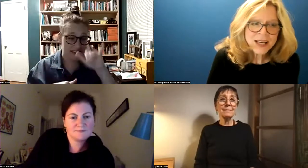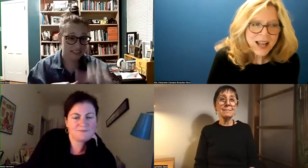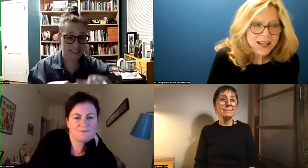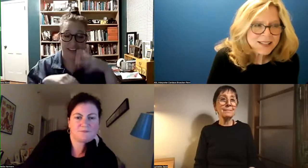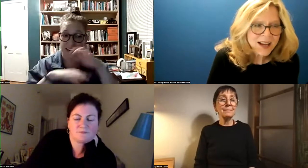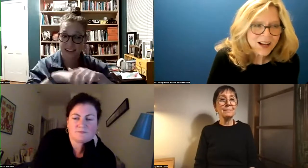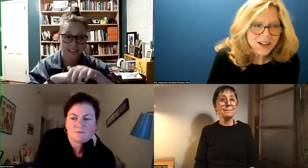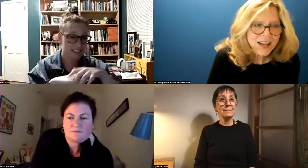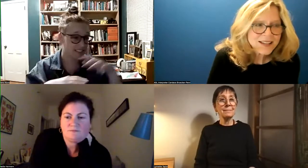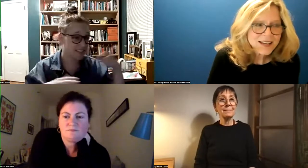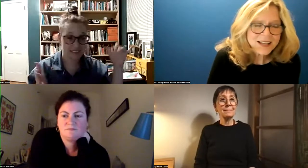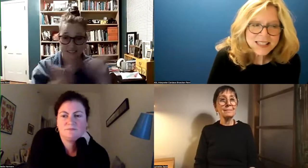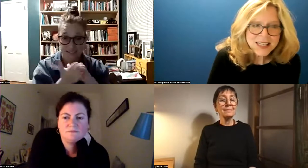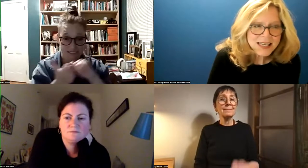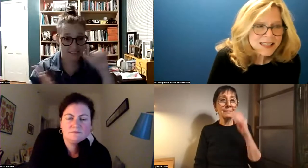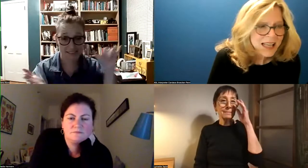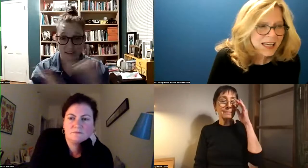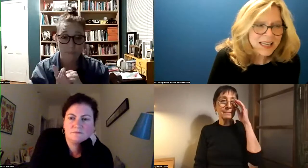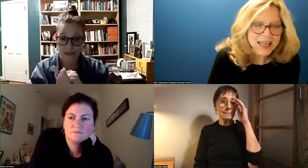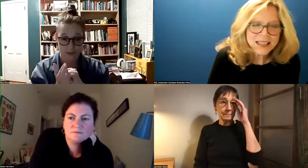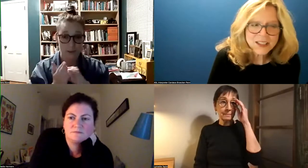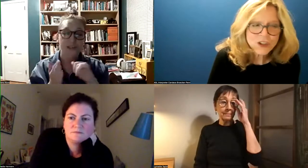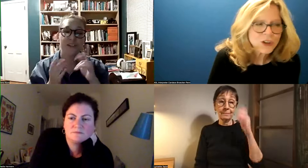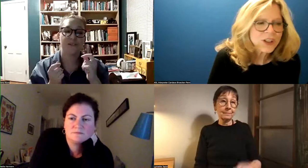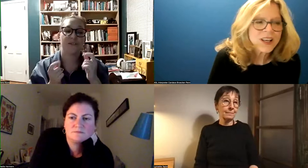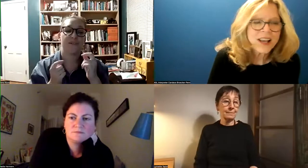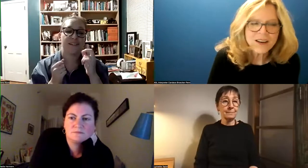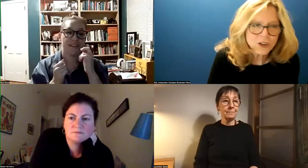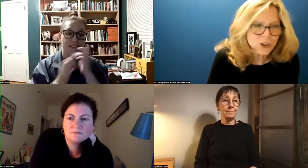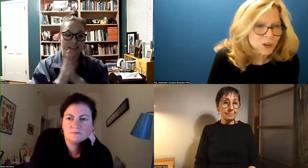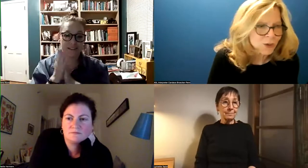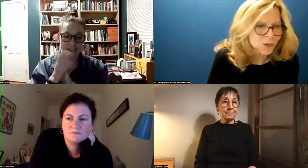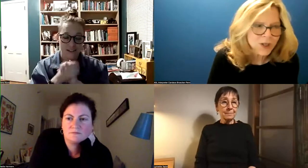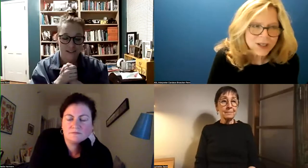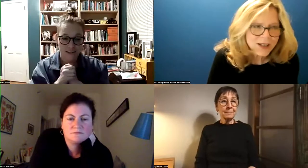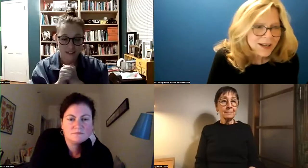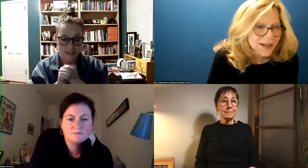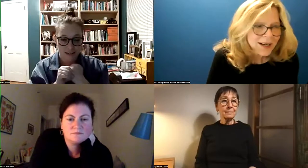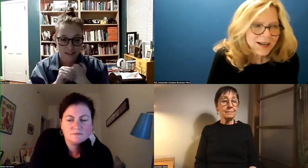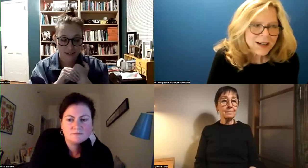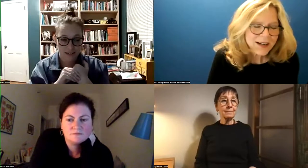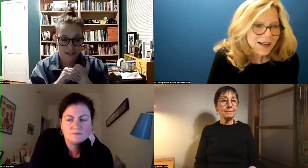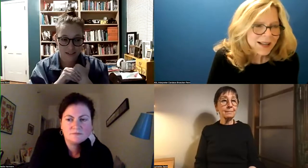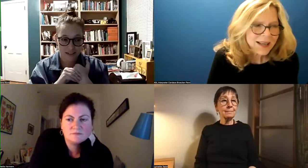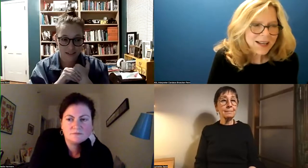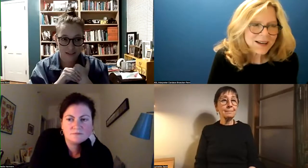Poetry in ASL does things that English could never do.